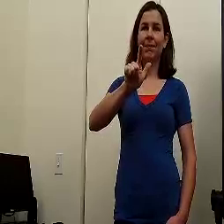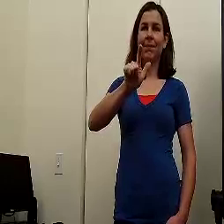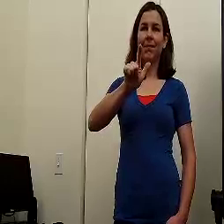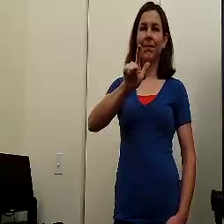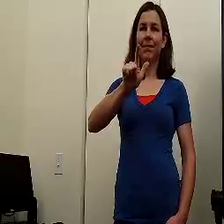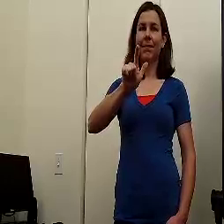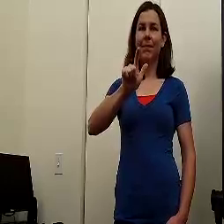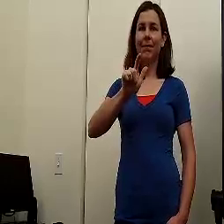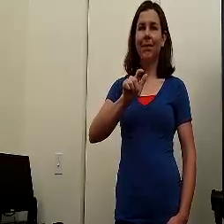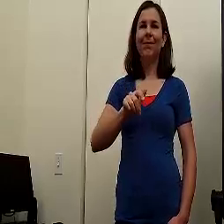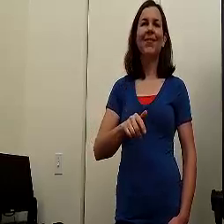Mm-hmm.